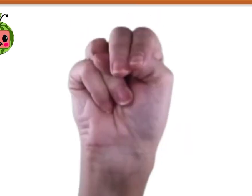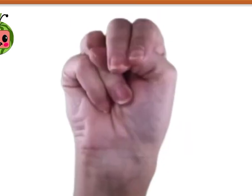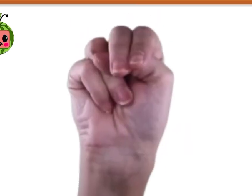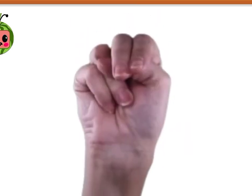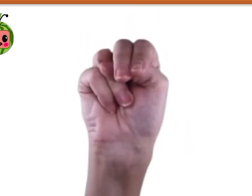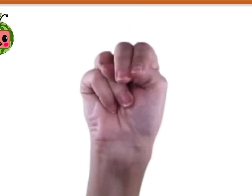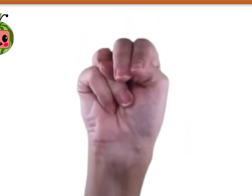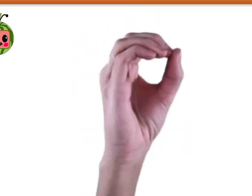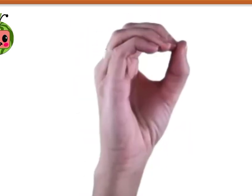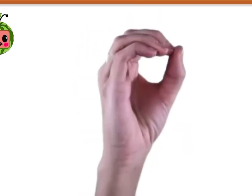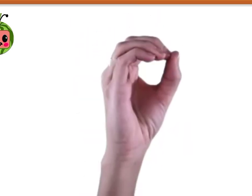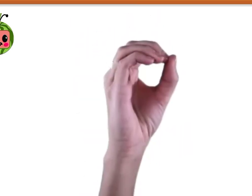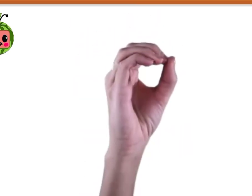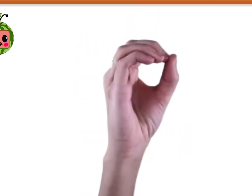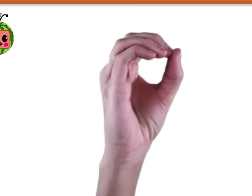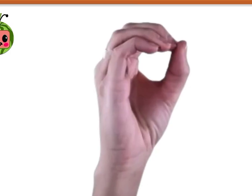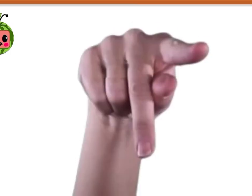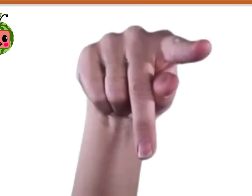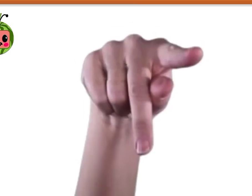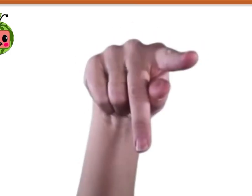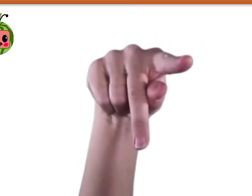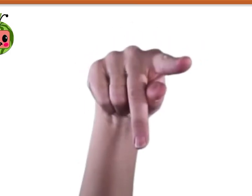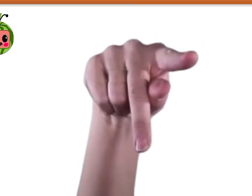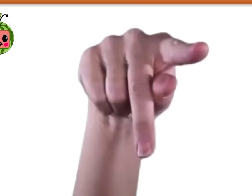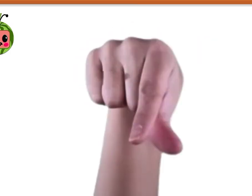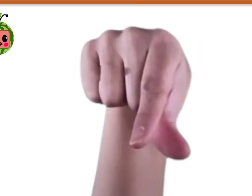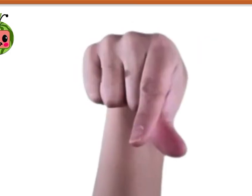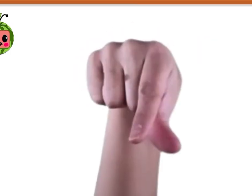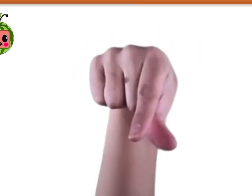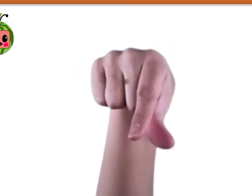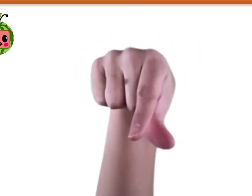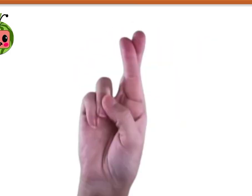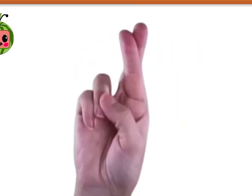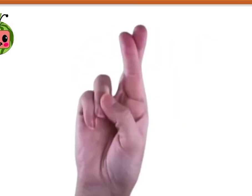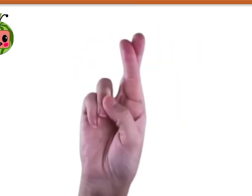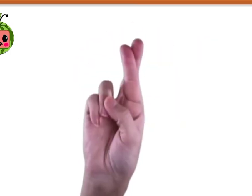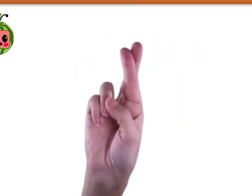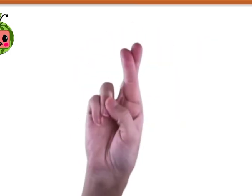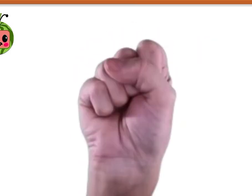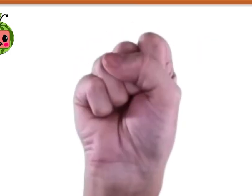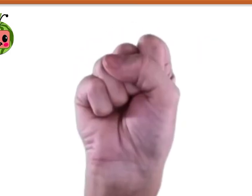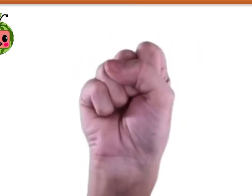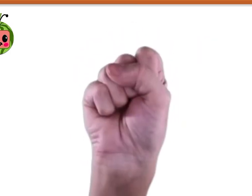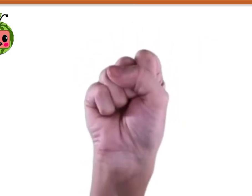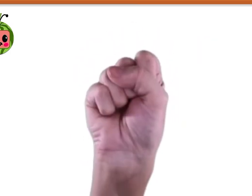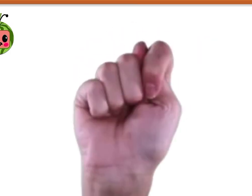N, O, P, Q, R, S,